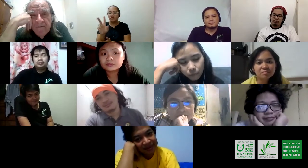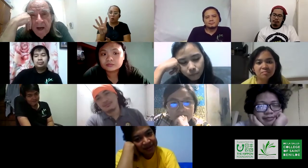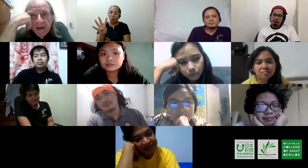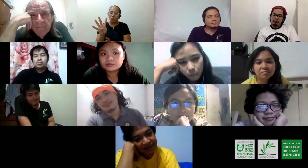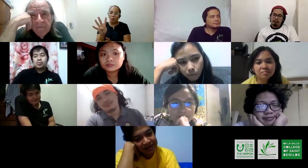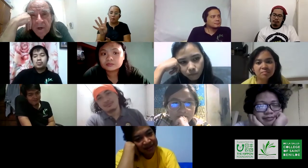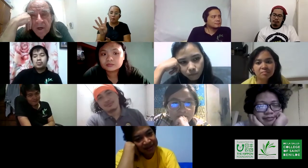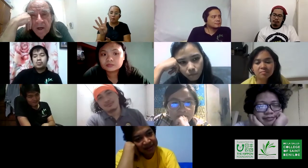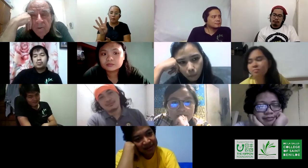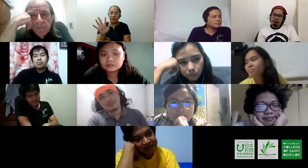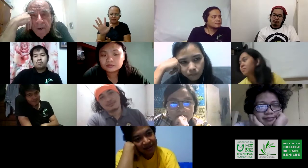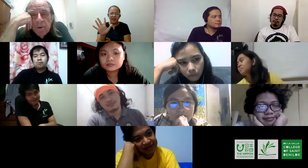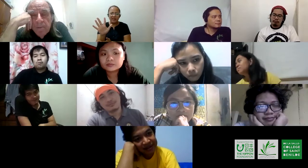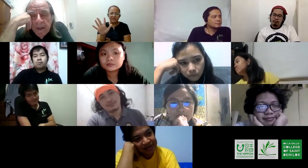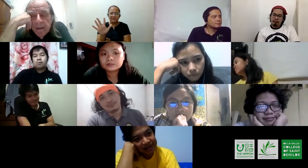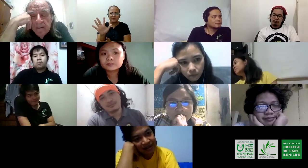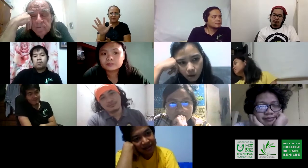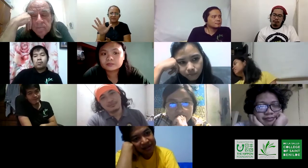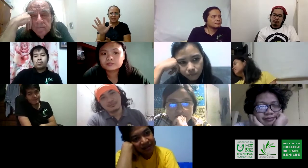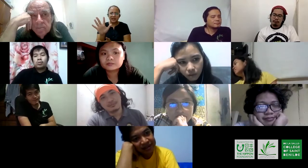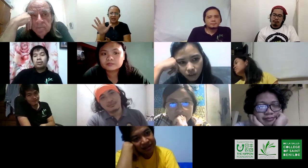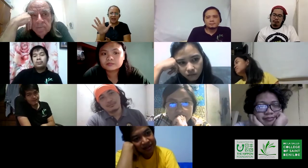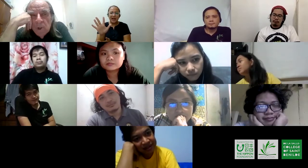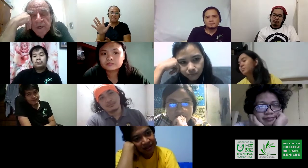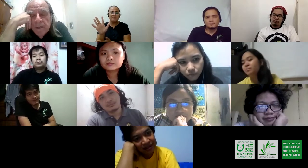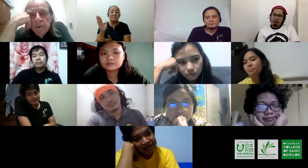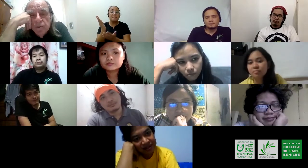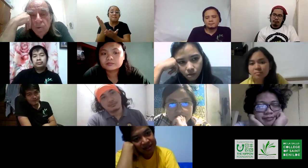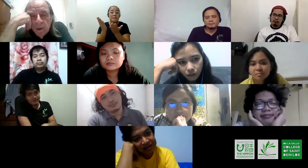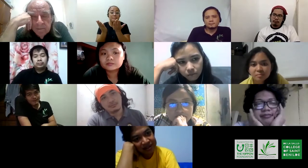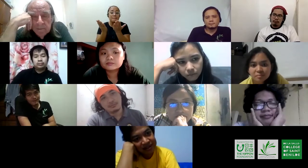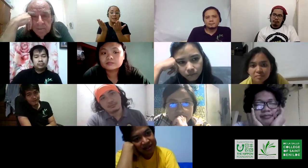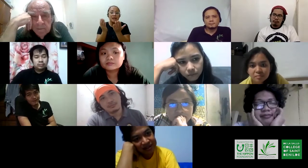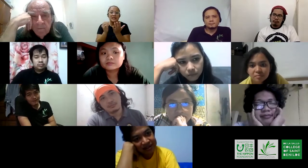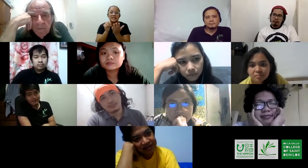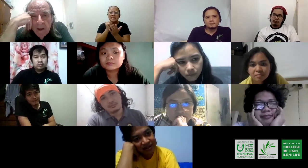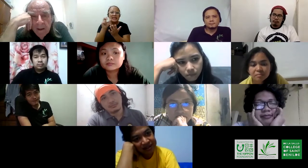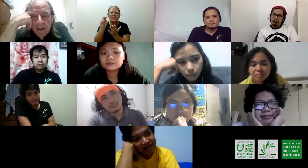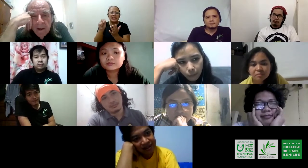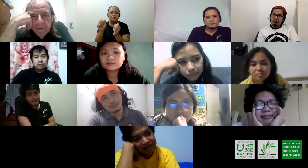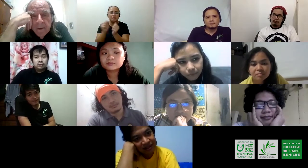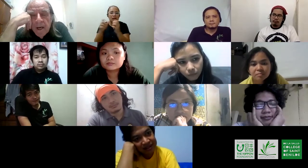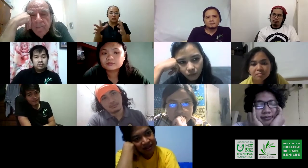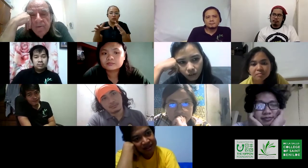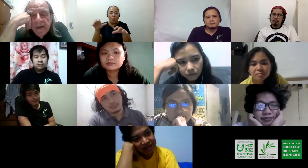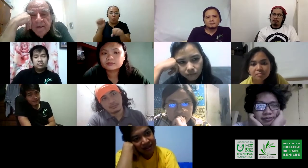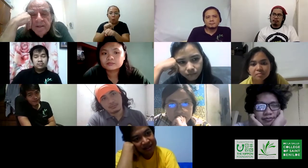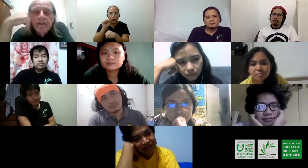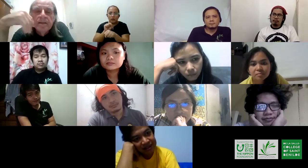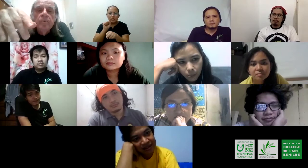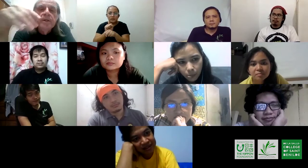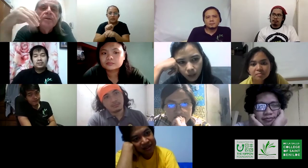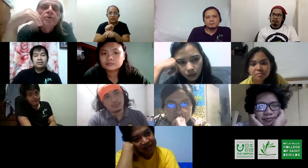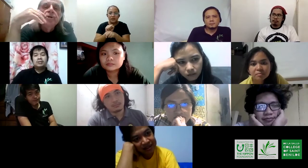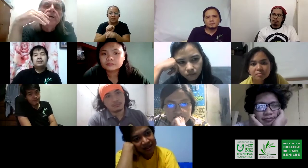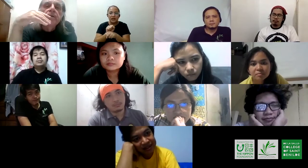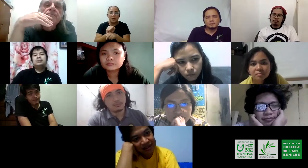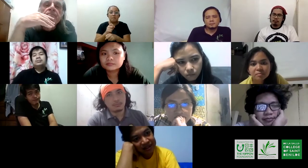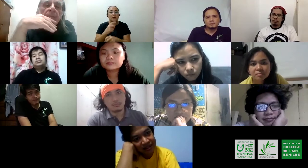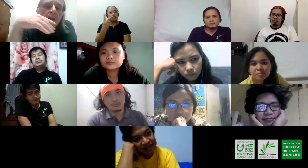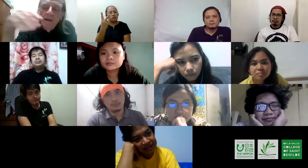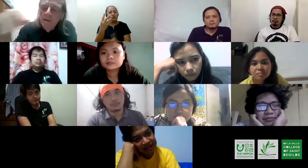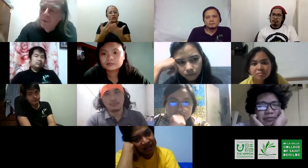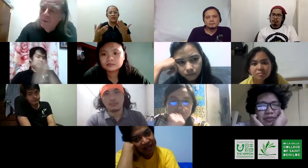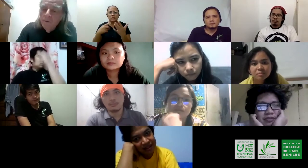and 5 are probably don't need much work. There are a couple of things I think we need to